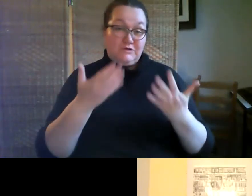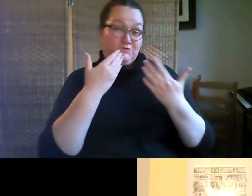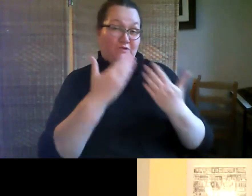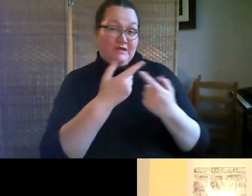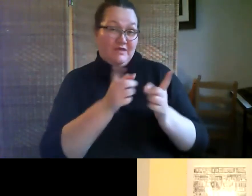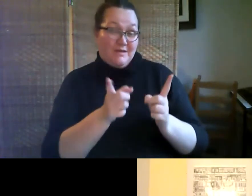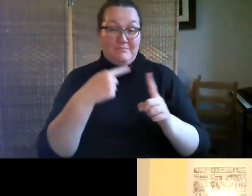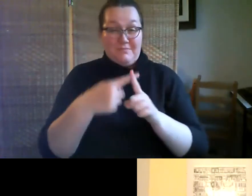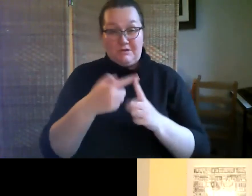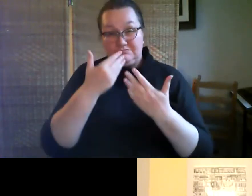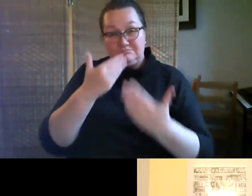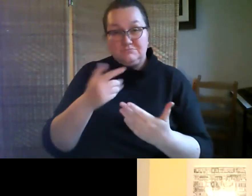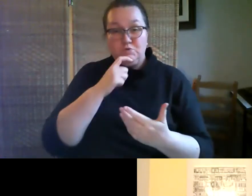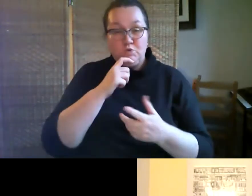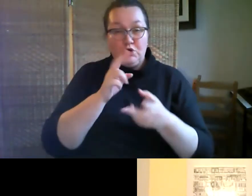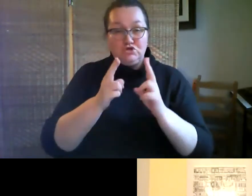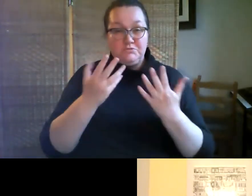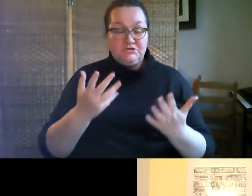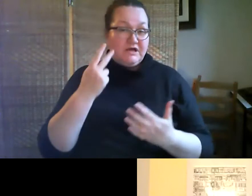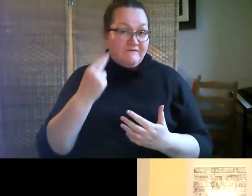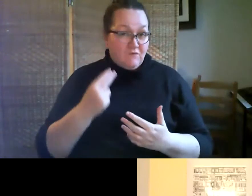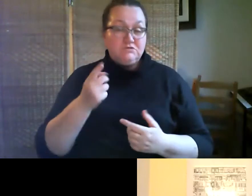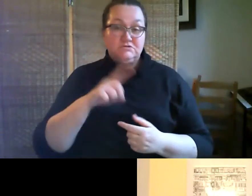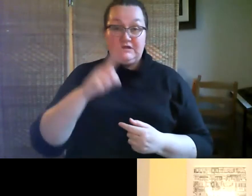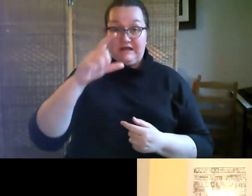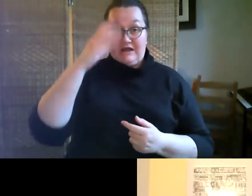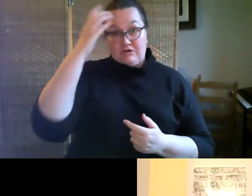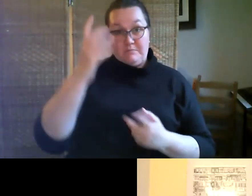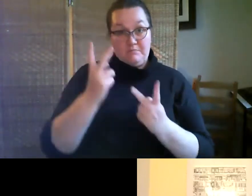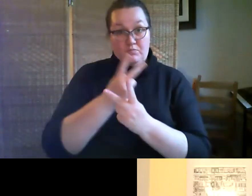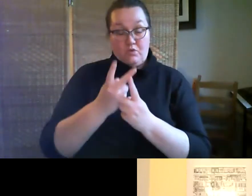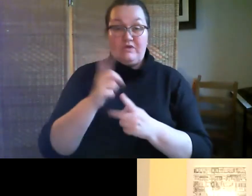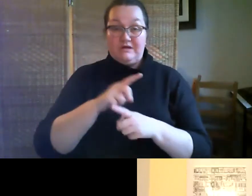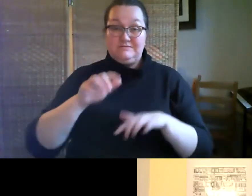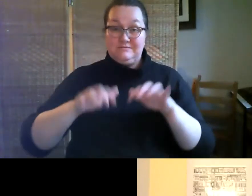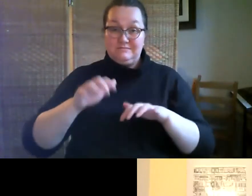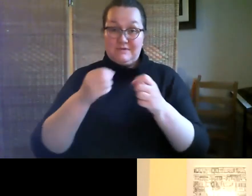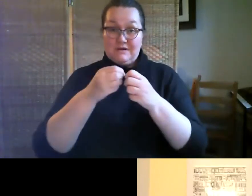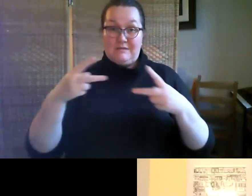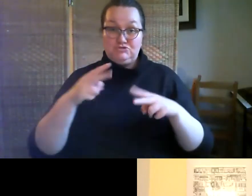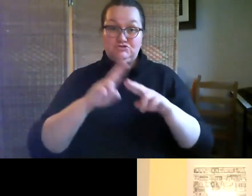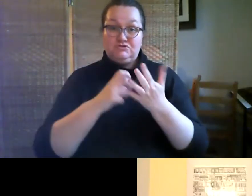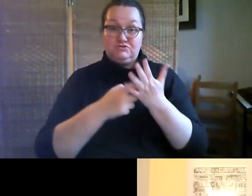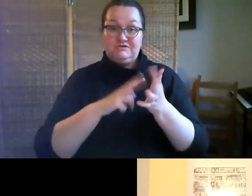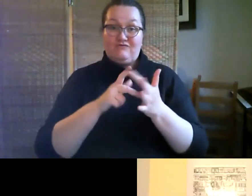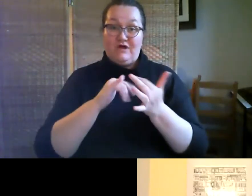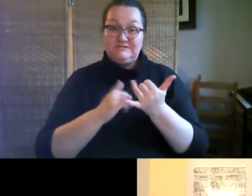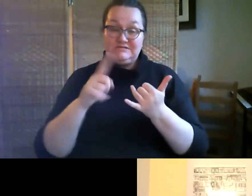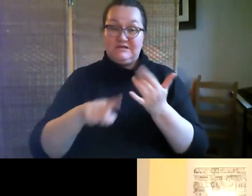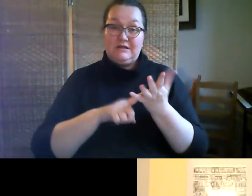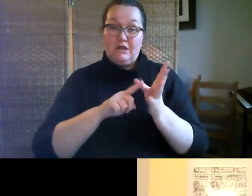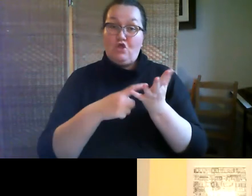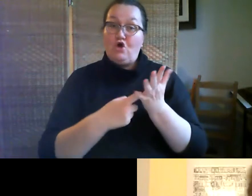interpreters, Yvonne and Catherine, and our 2 captioners as well, Francis and Laura, for